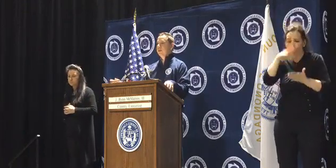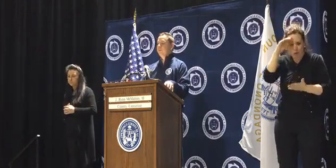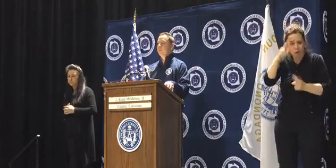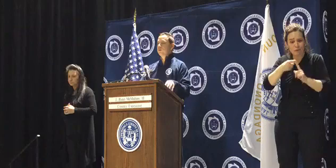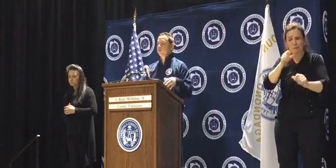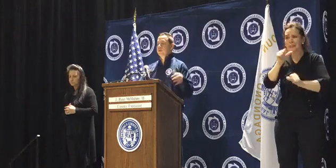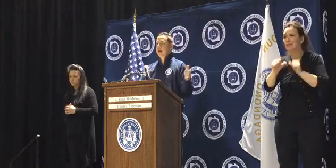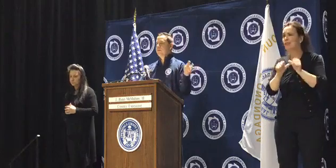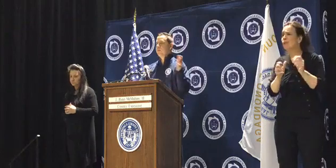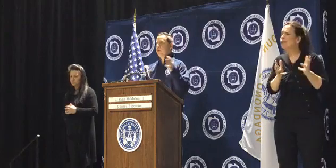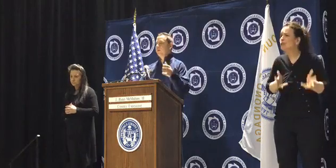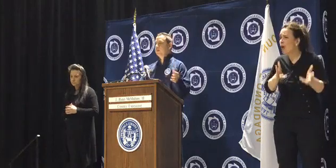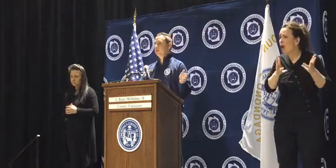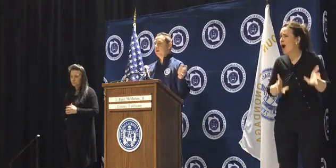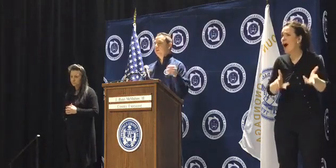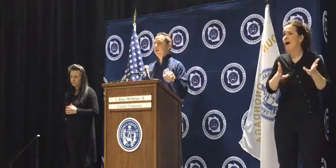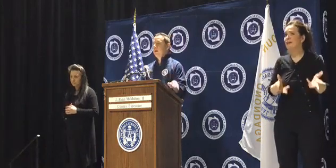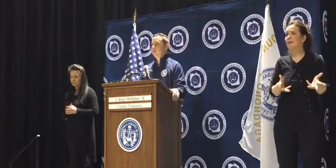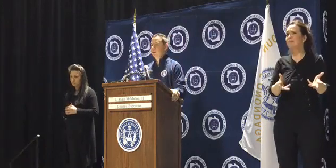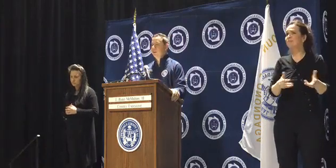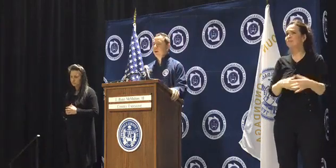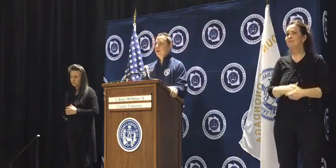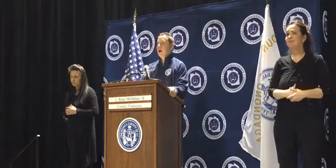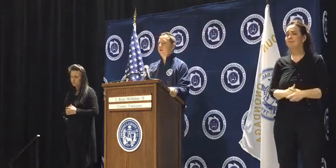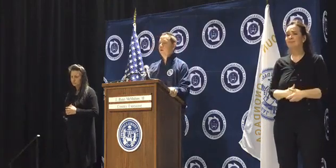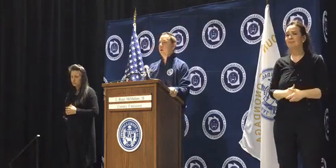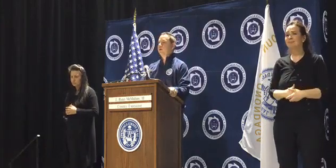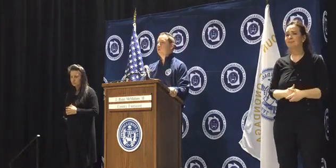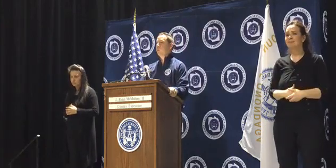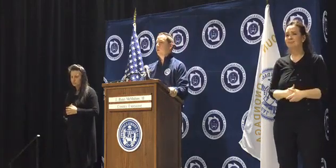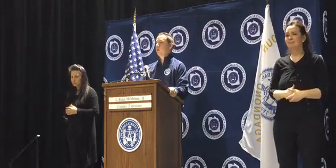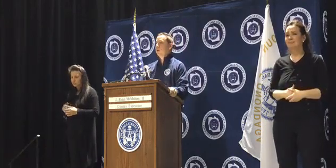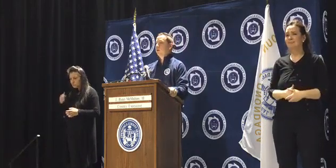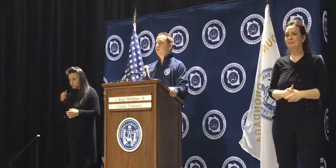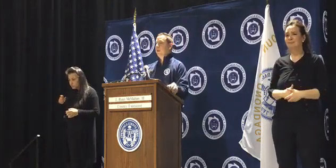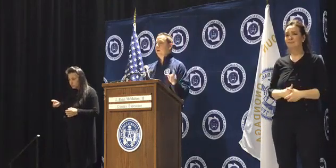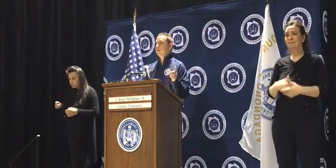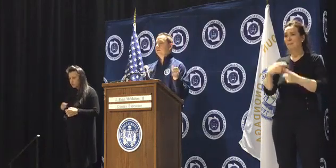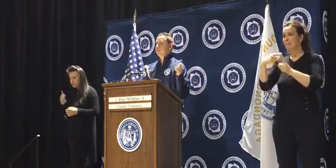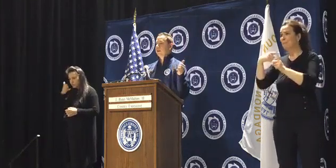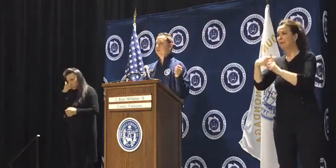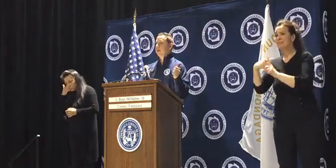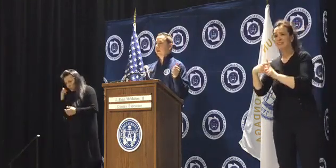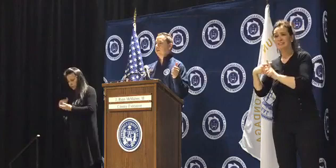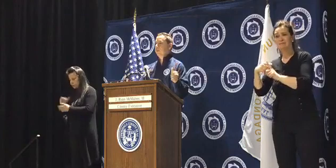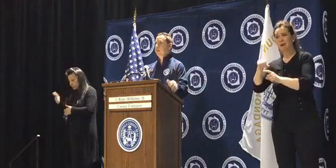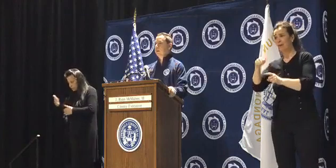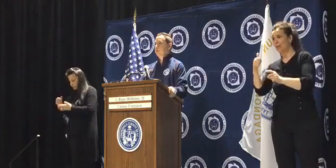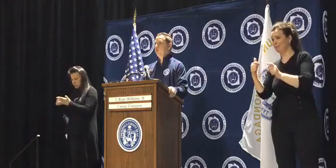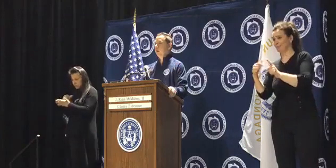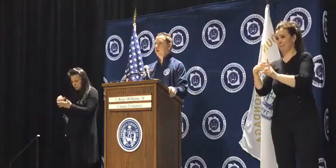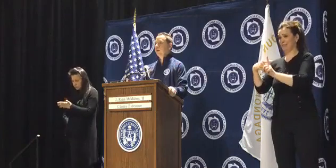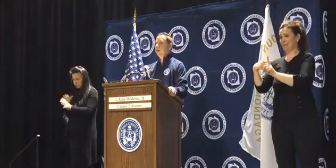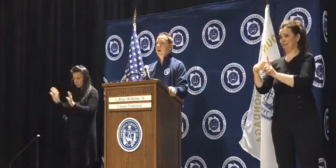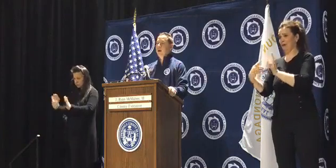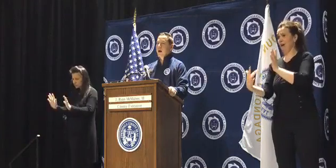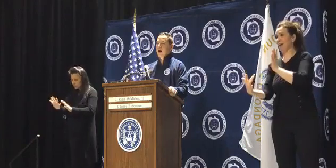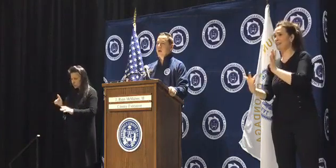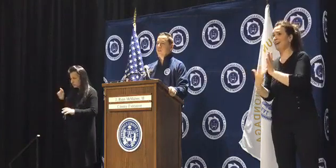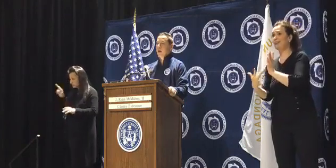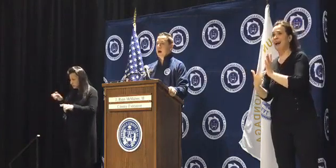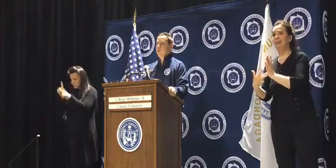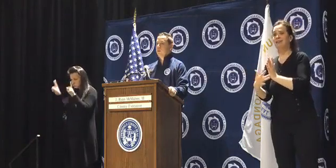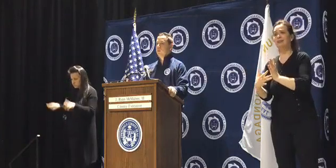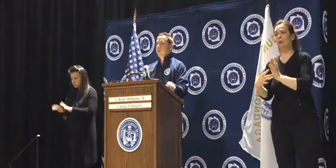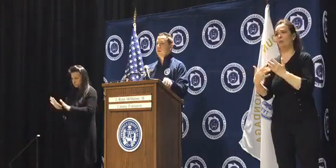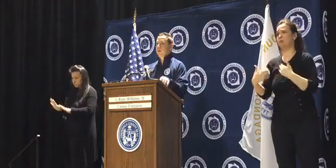is most of the time people want their kids off technology. Now it's a great tool for parents to stay sane when they need a little break.